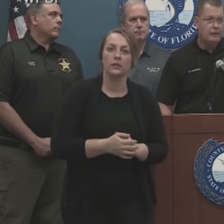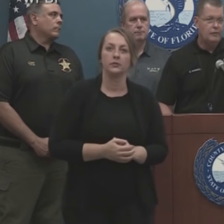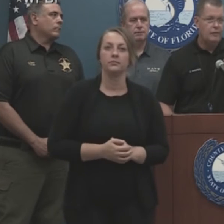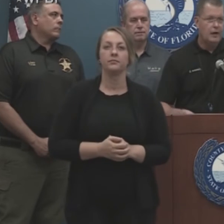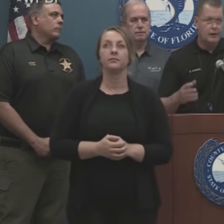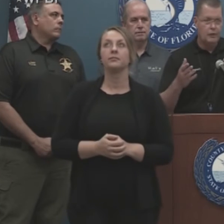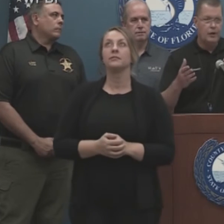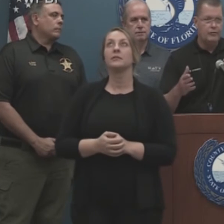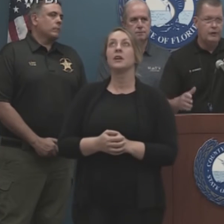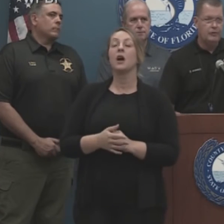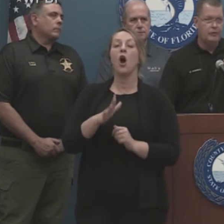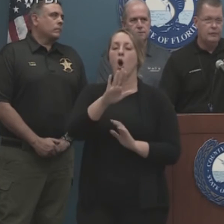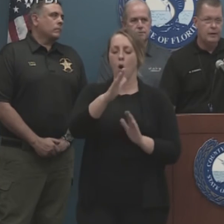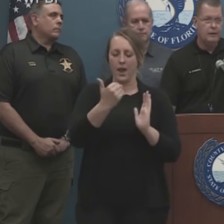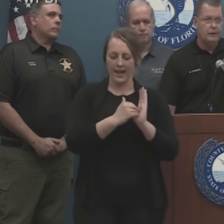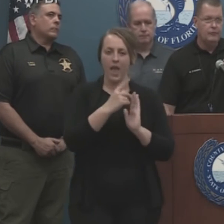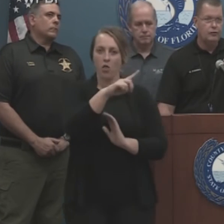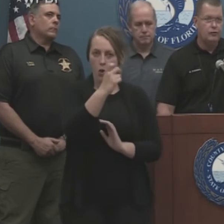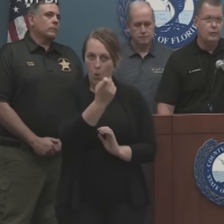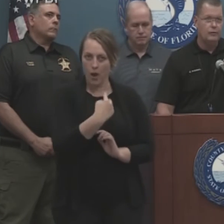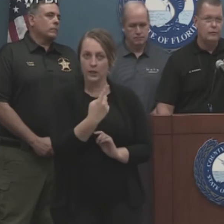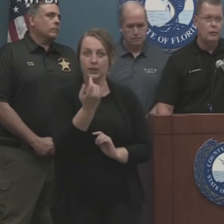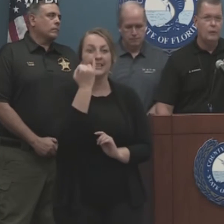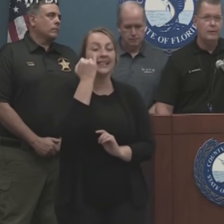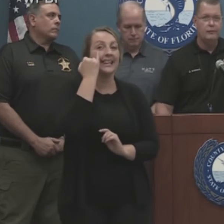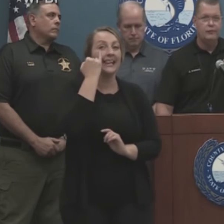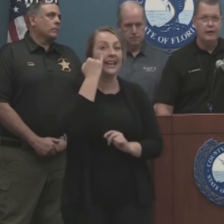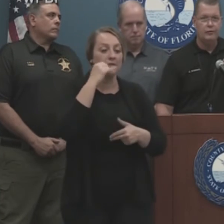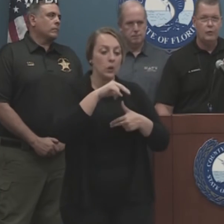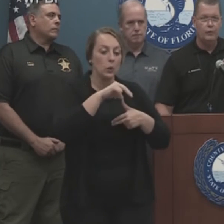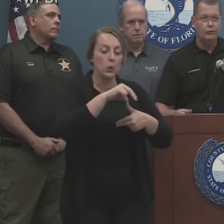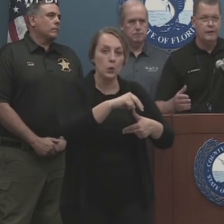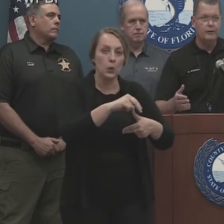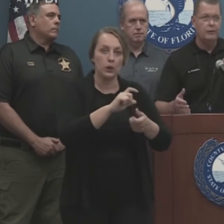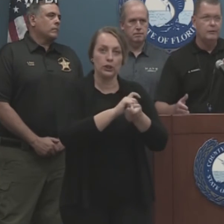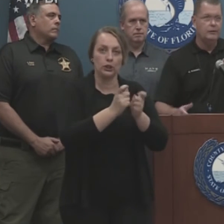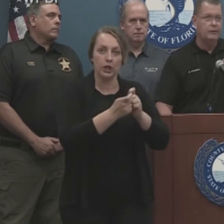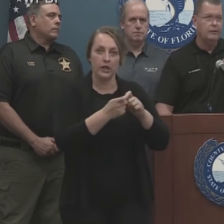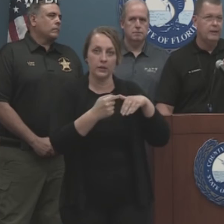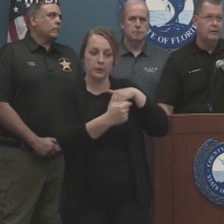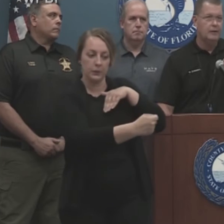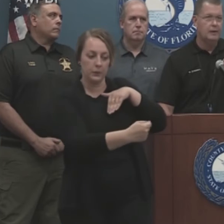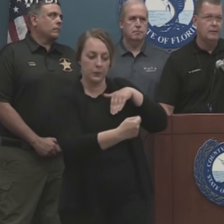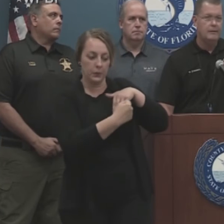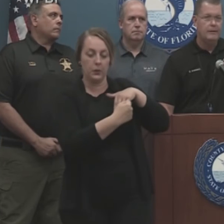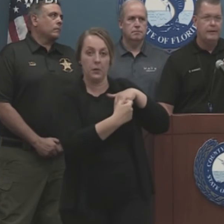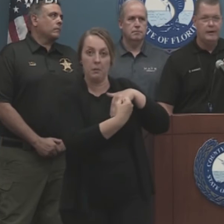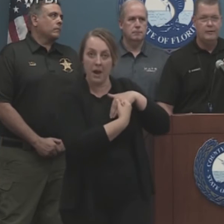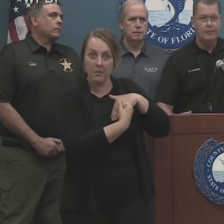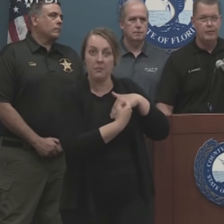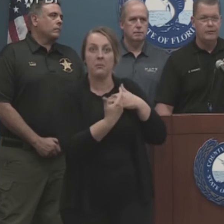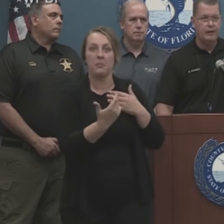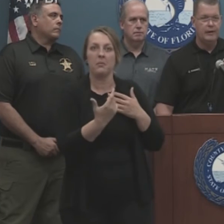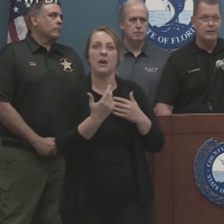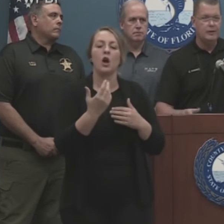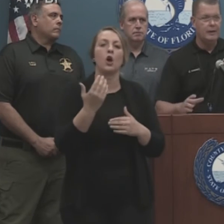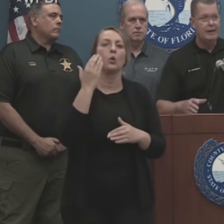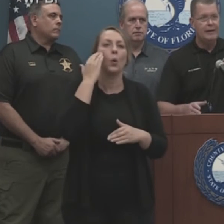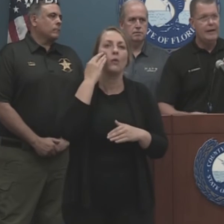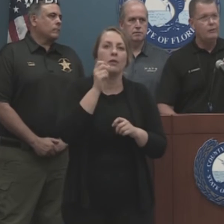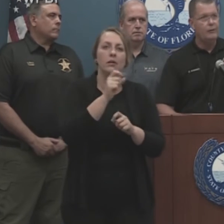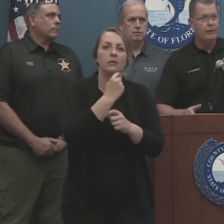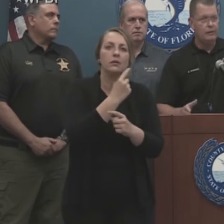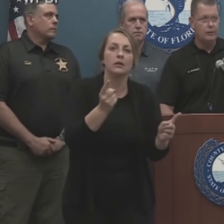I would say the question is if the storm does change course, when can residents expect any type of